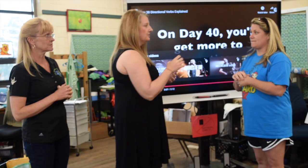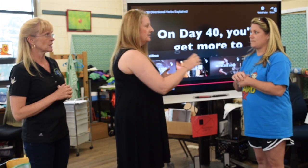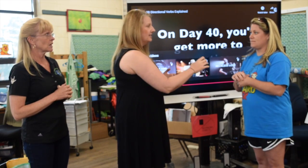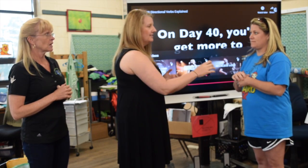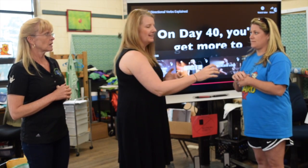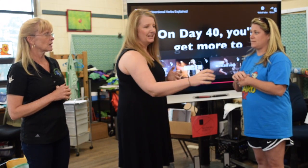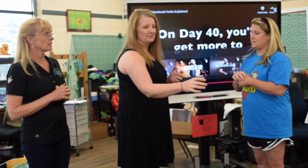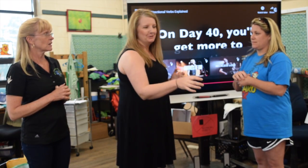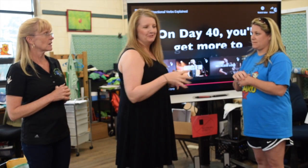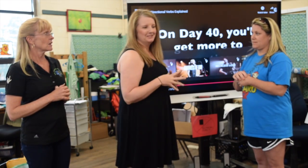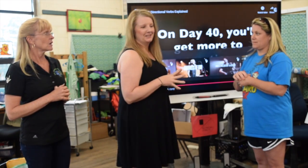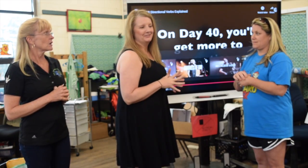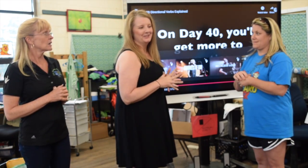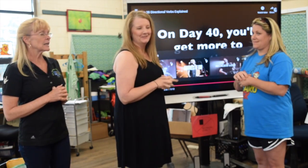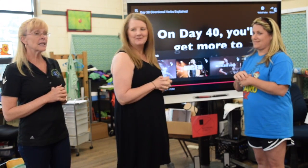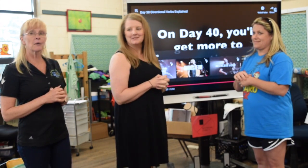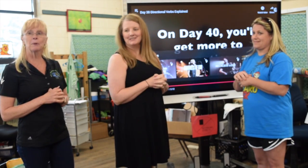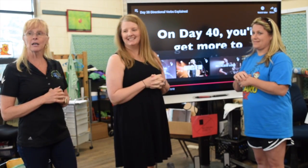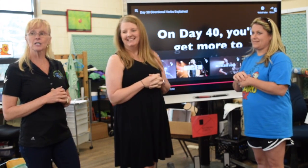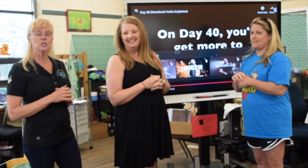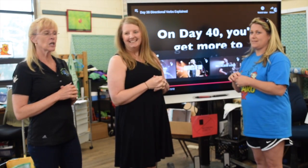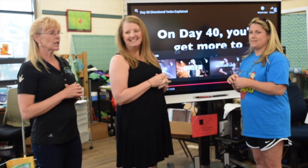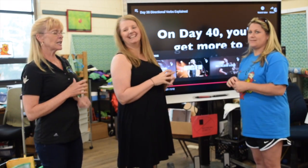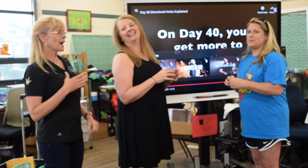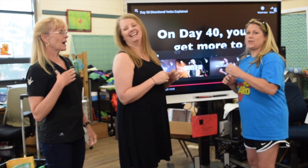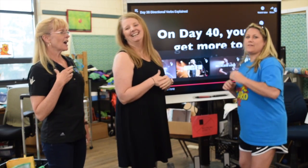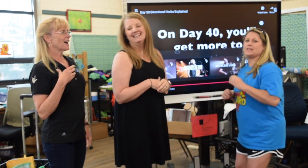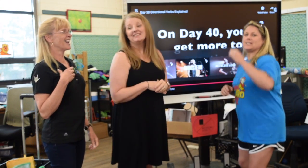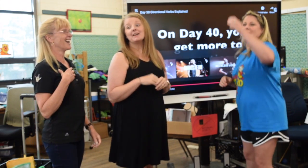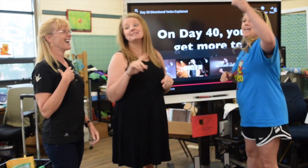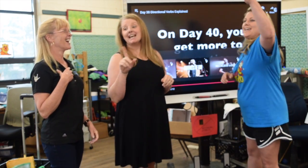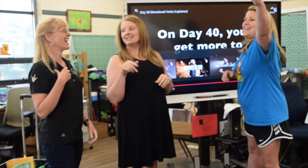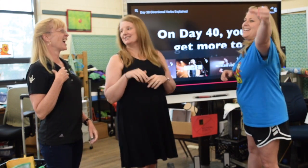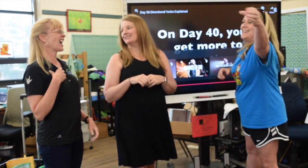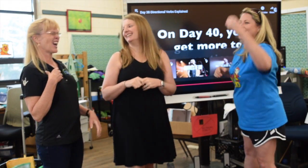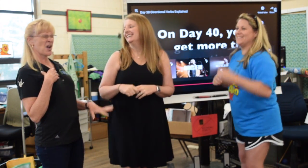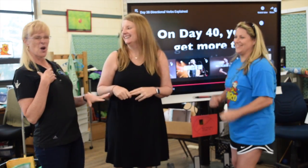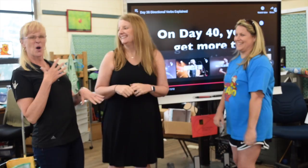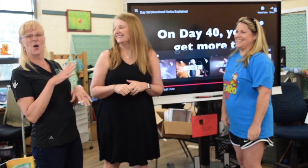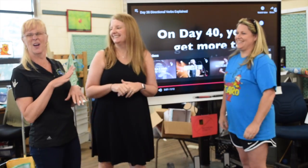and then I kind of moved because I was like, Yes, but honey, yeah, I'm getting this.